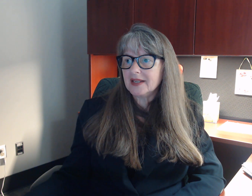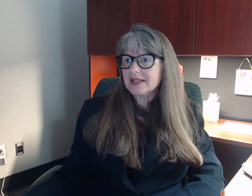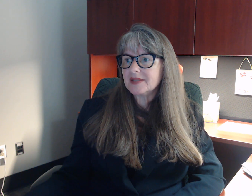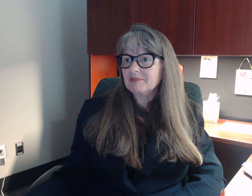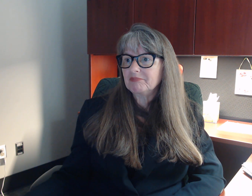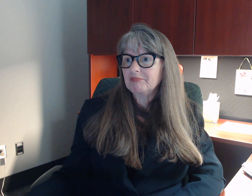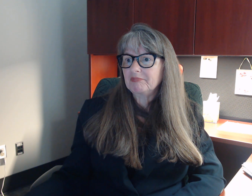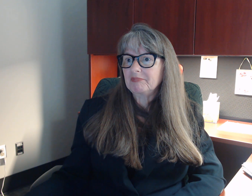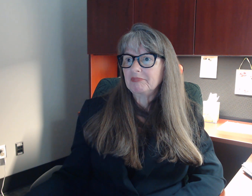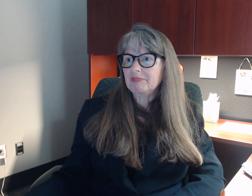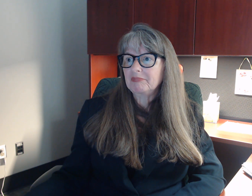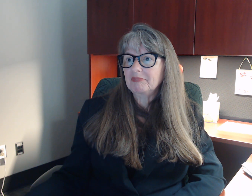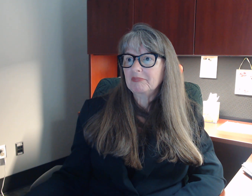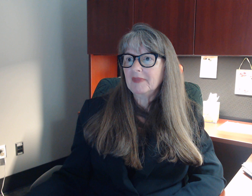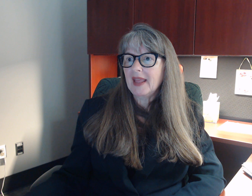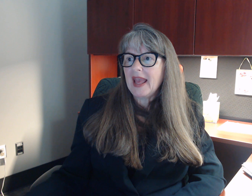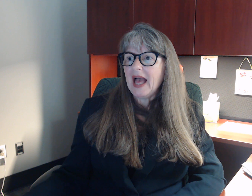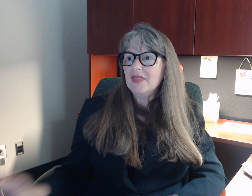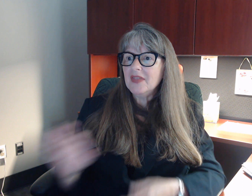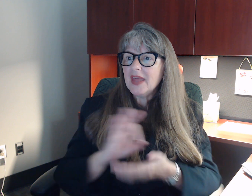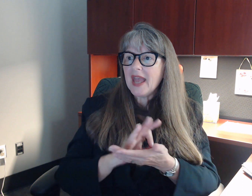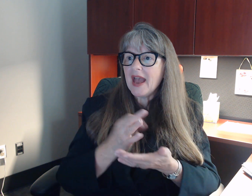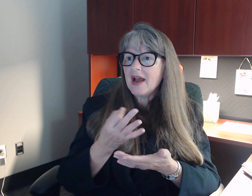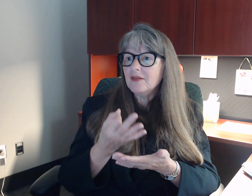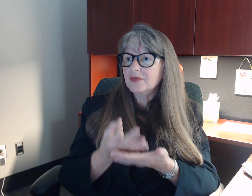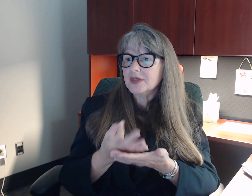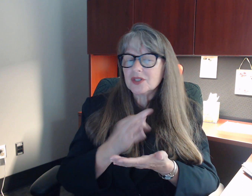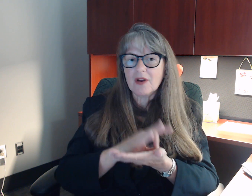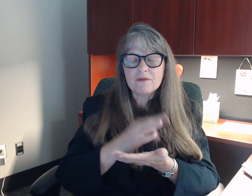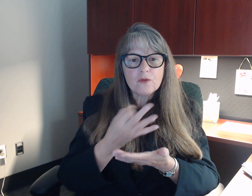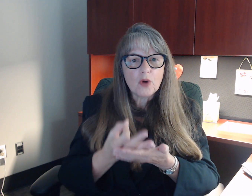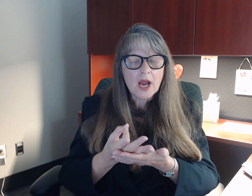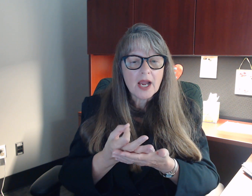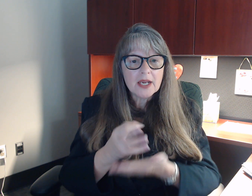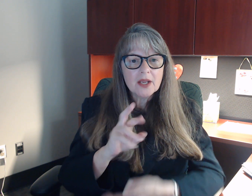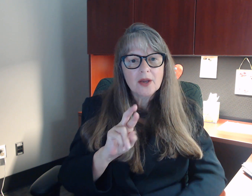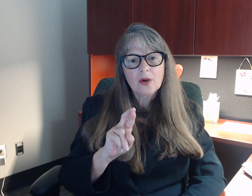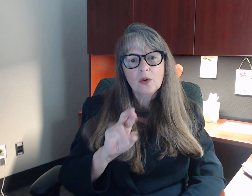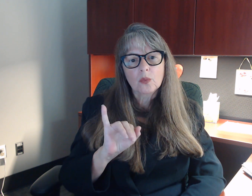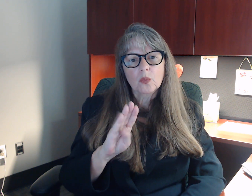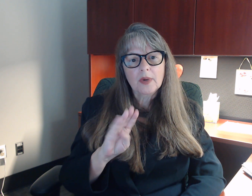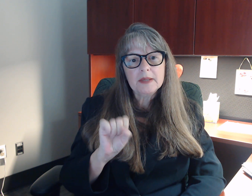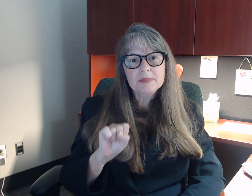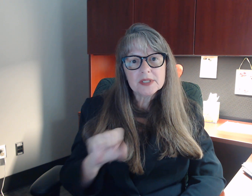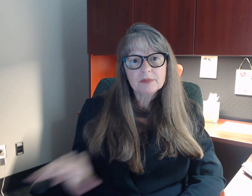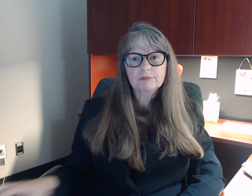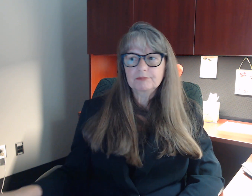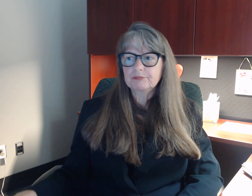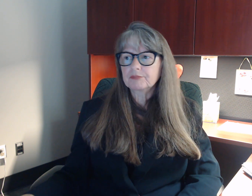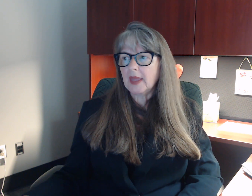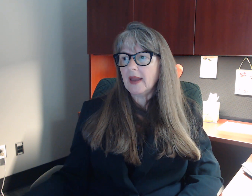kinds. And then they have this fried ribs. They have